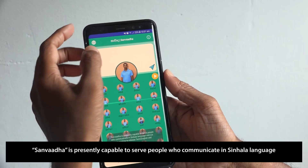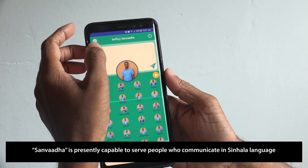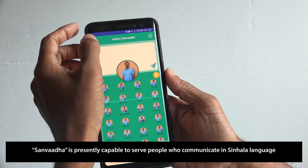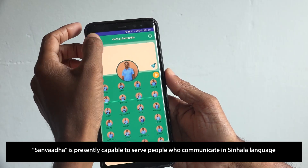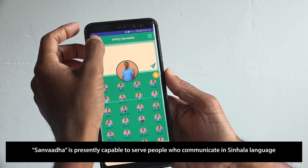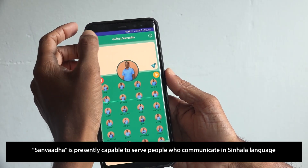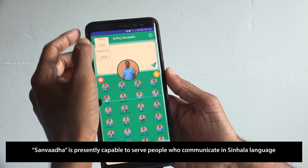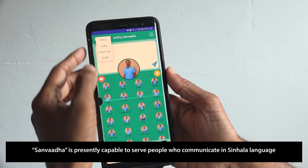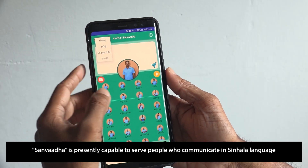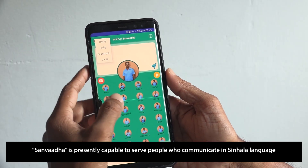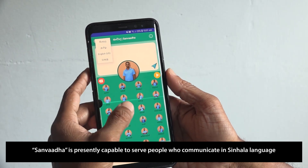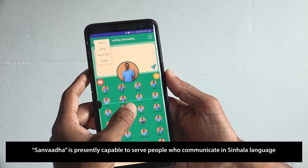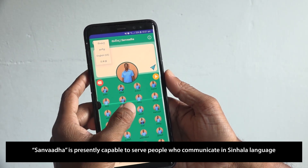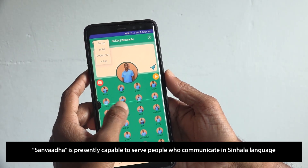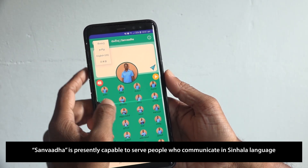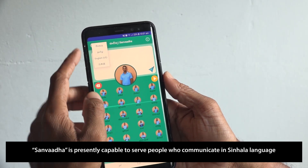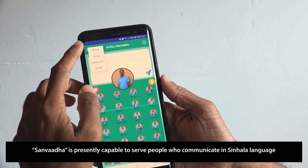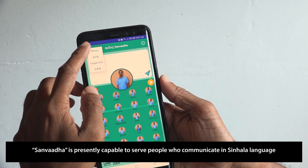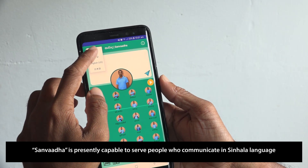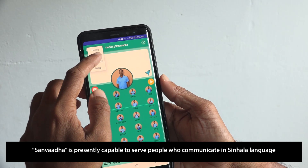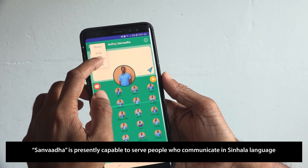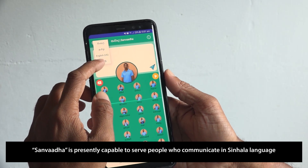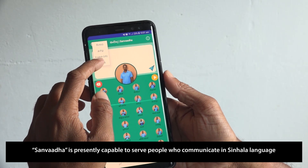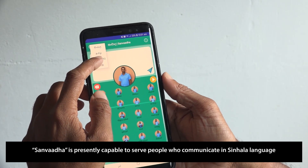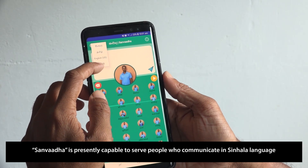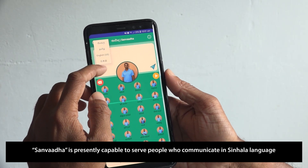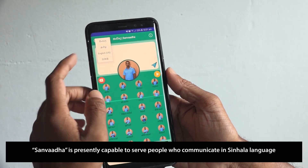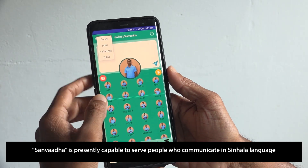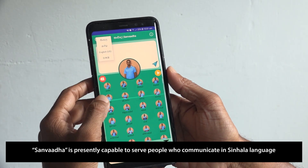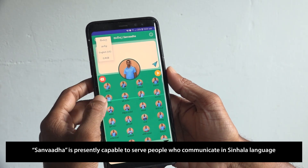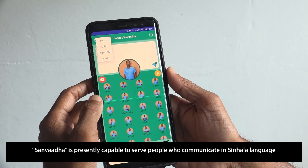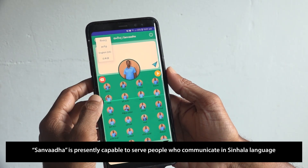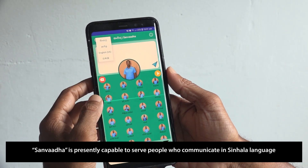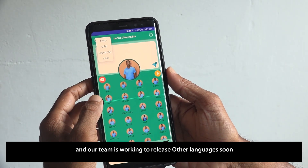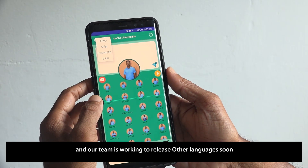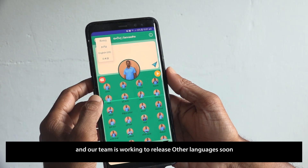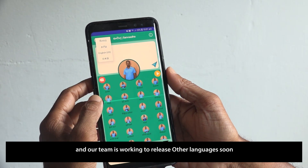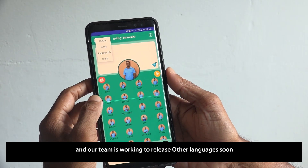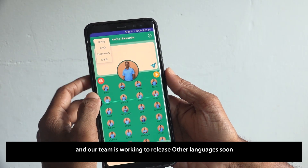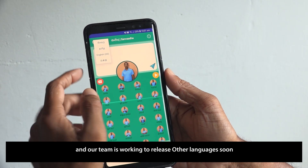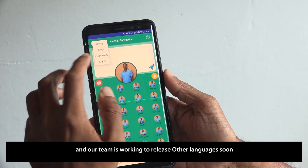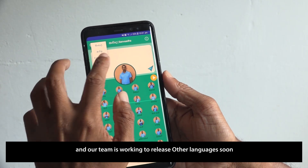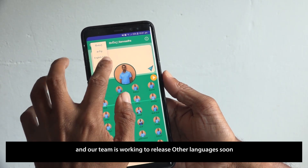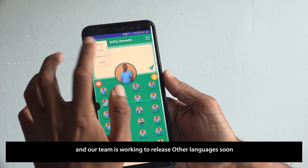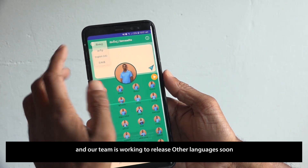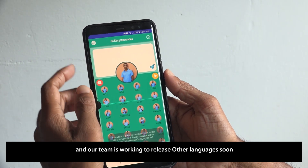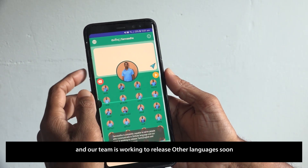Sanvaadha is presently capable to serve people who communicate in Sinhala language, and our team is working to release Tamil and English languages